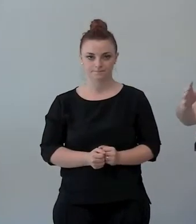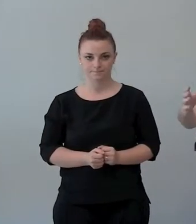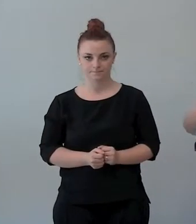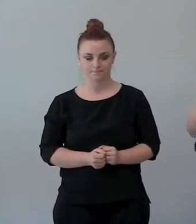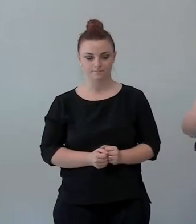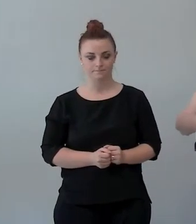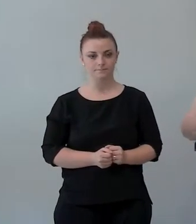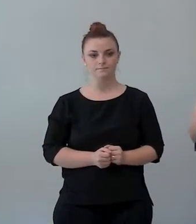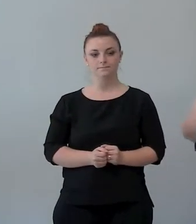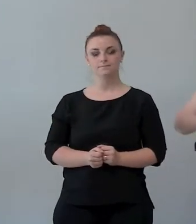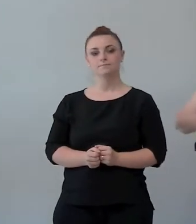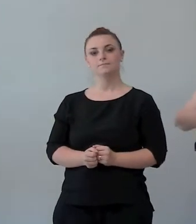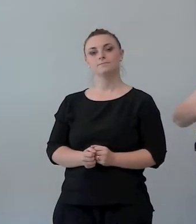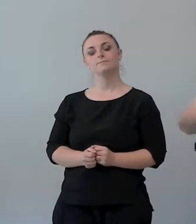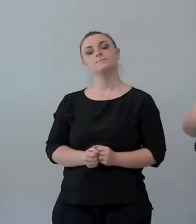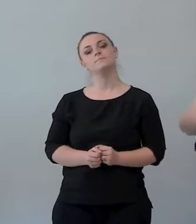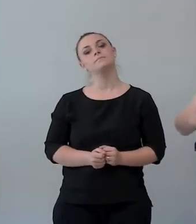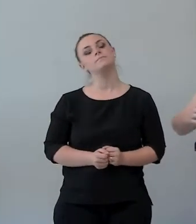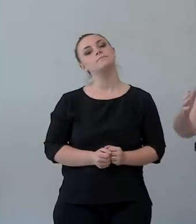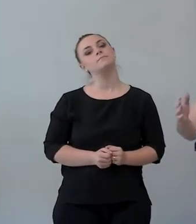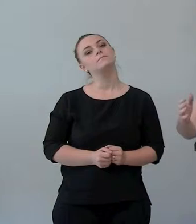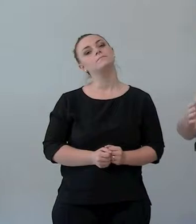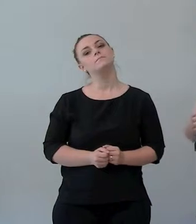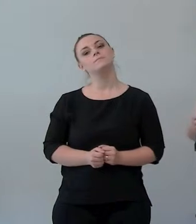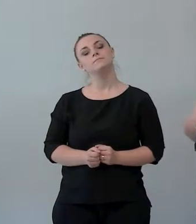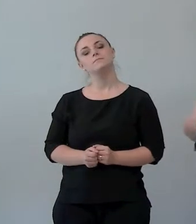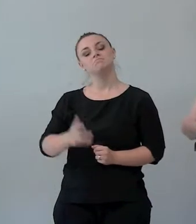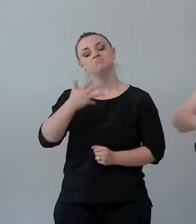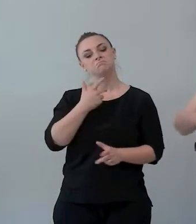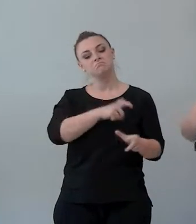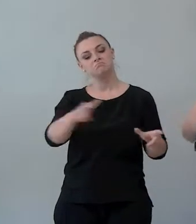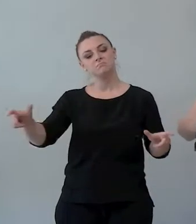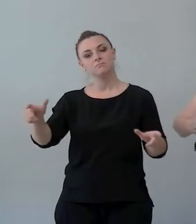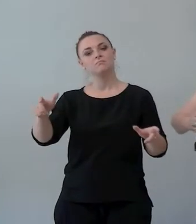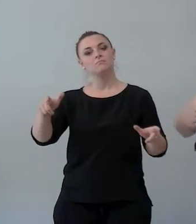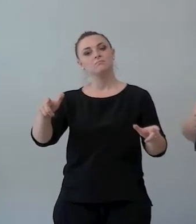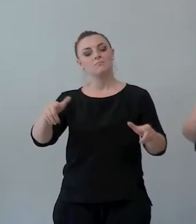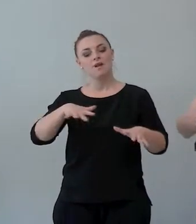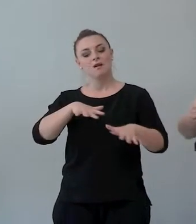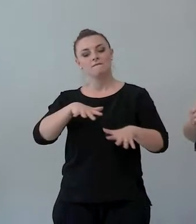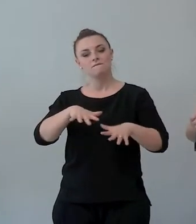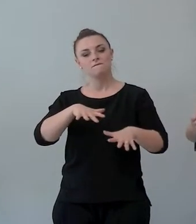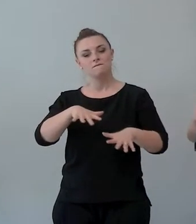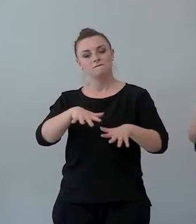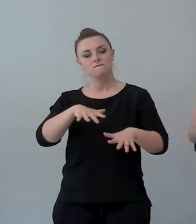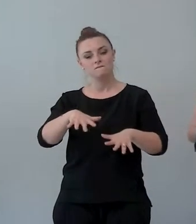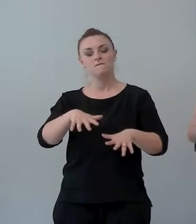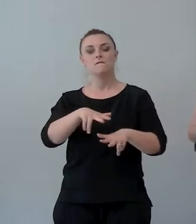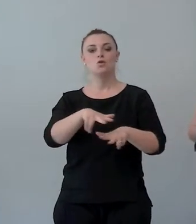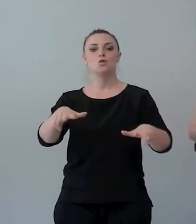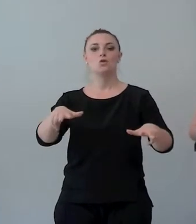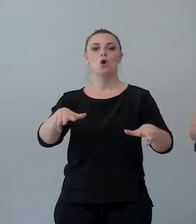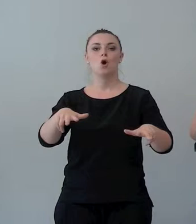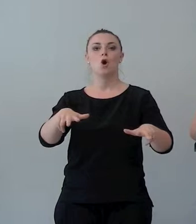Un estremo è chi è molto indaffarato e non si riposa e non dorme abbastanza.